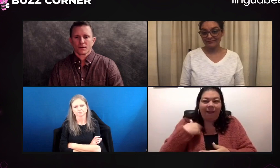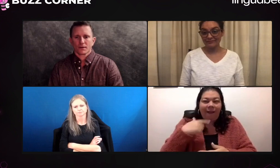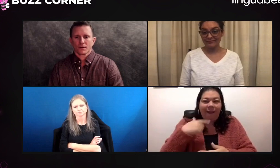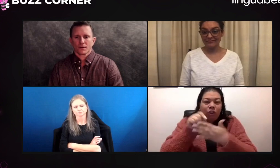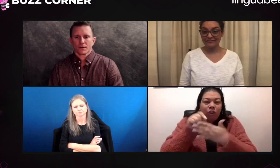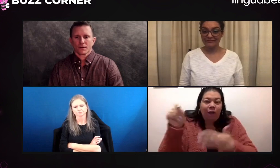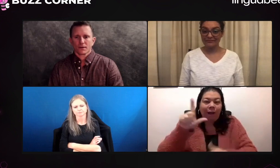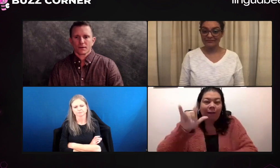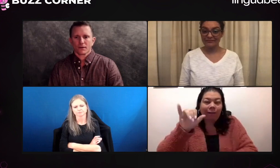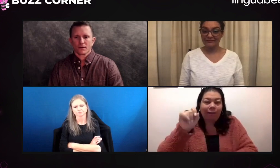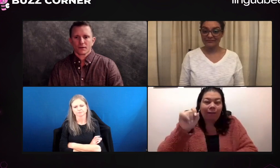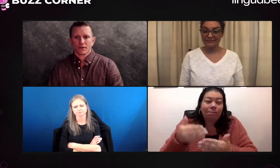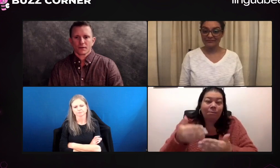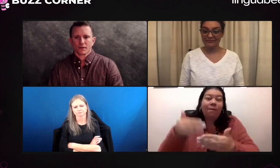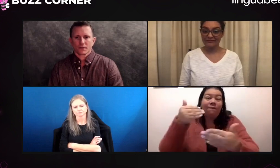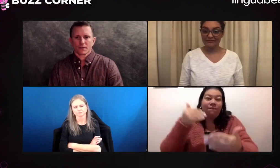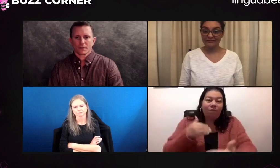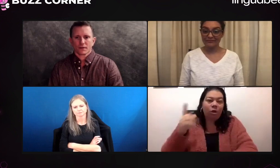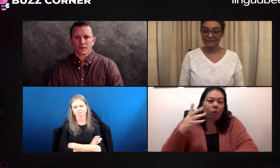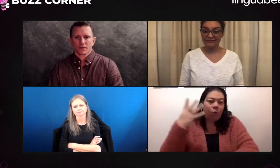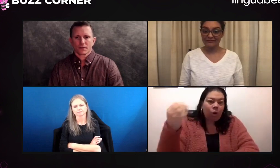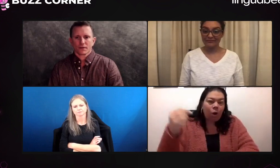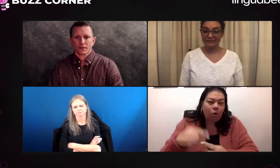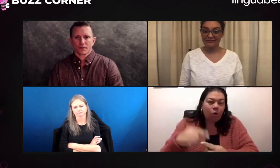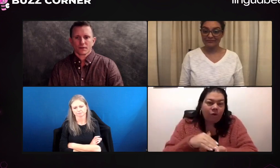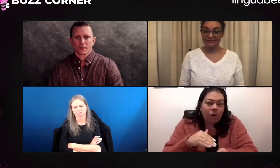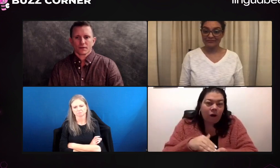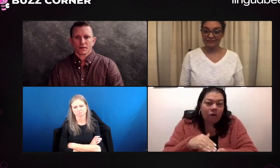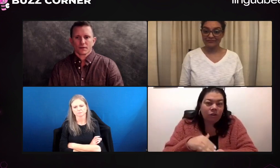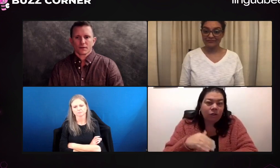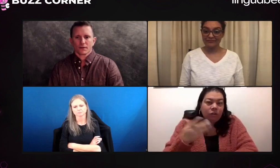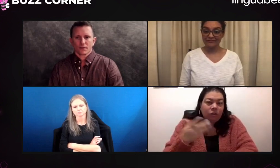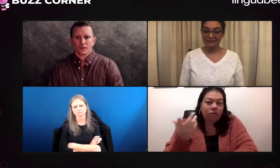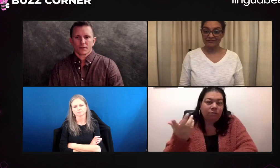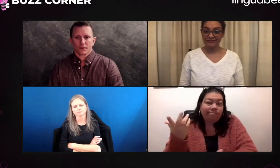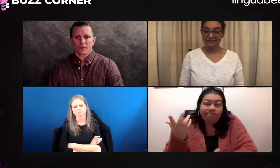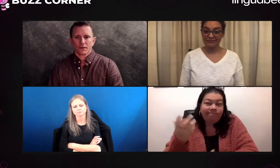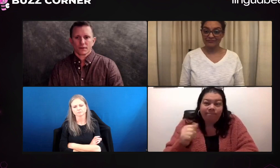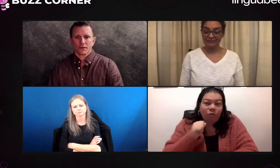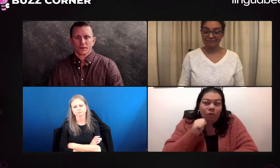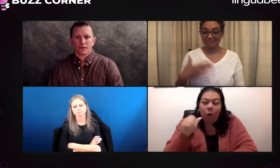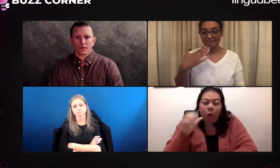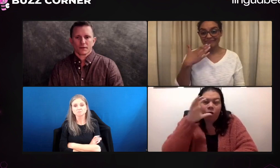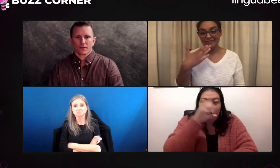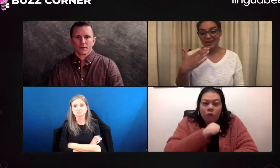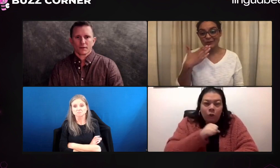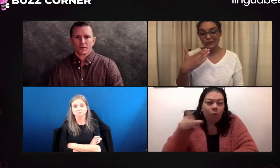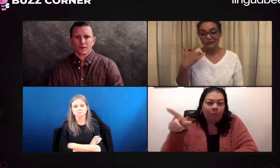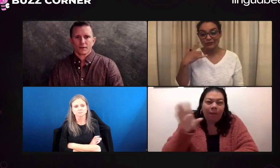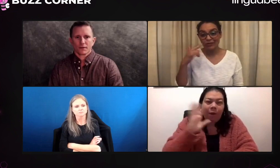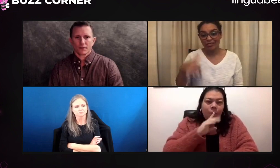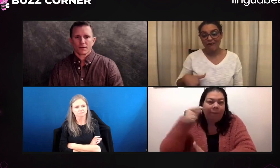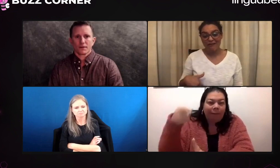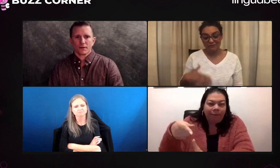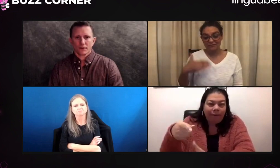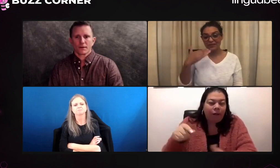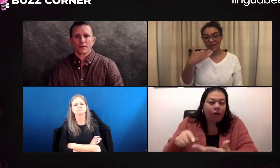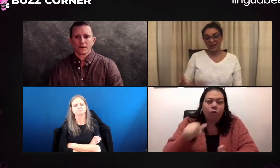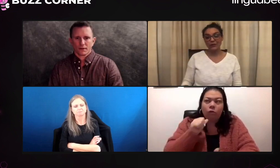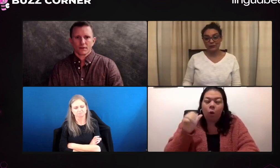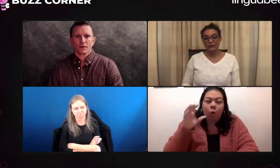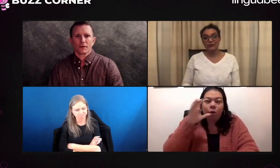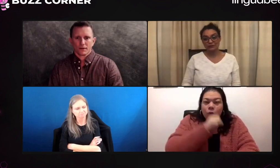a community, we need to make sure that we have these systematic things in place. Because when we're at the